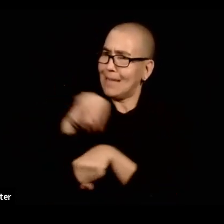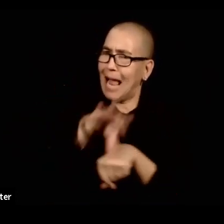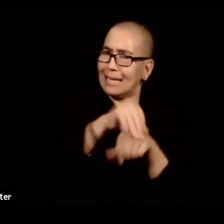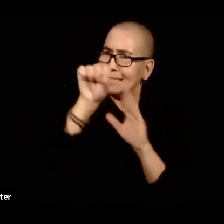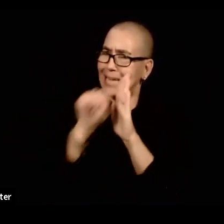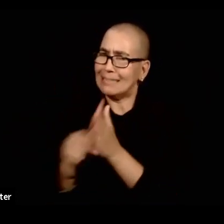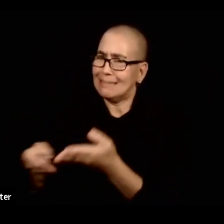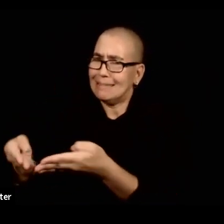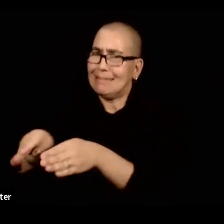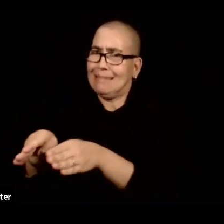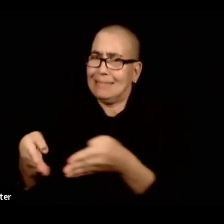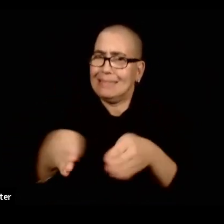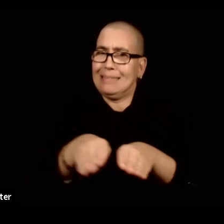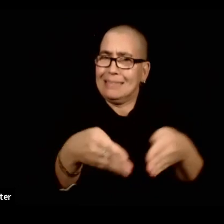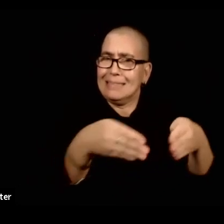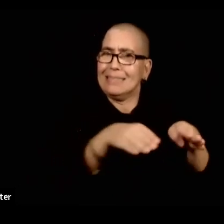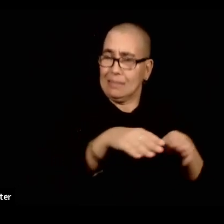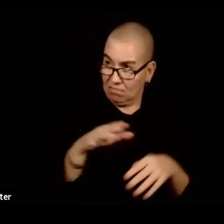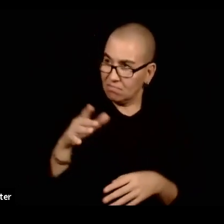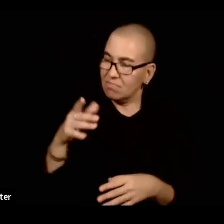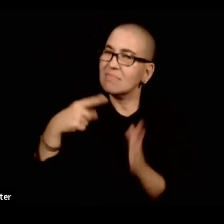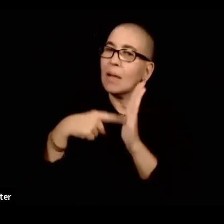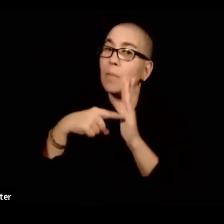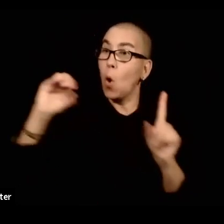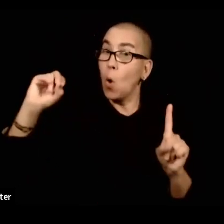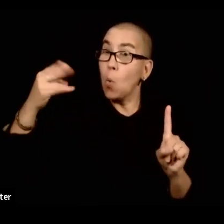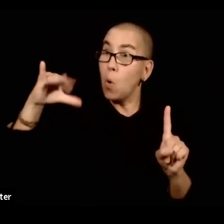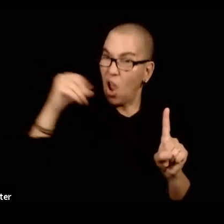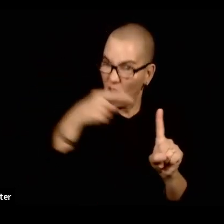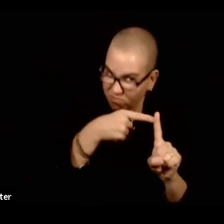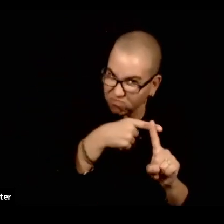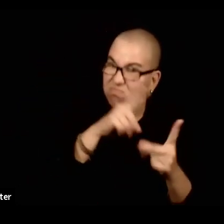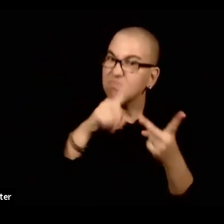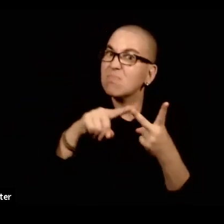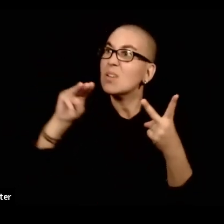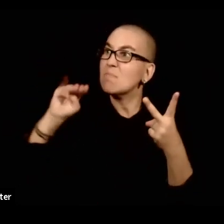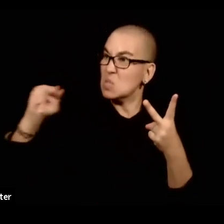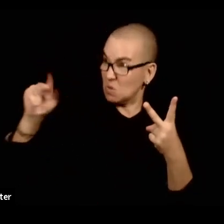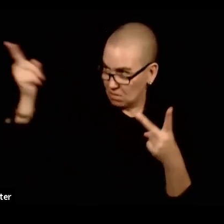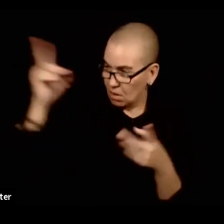comments? How would you react to his assessment?